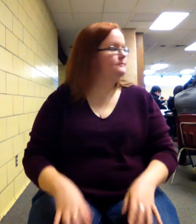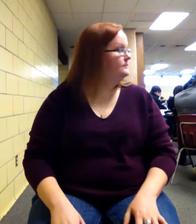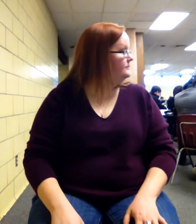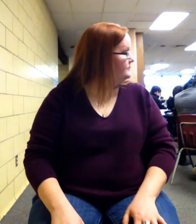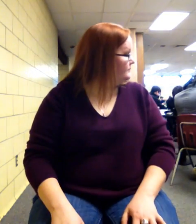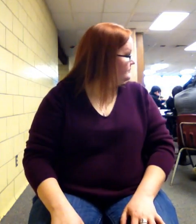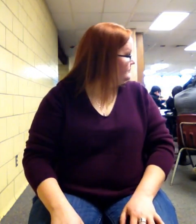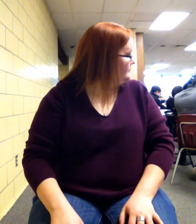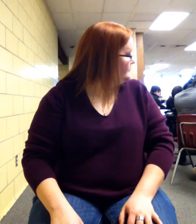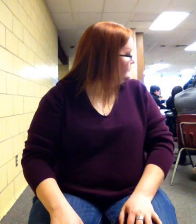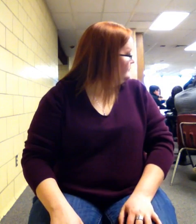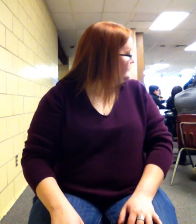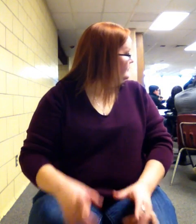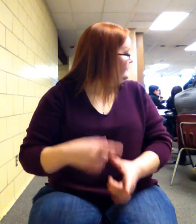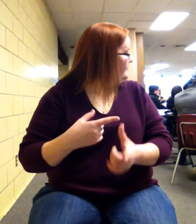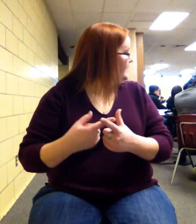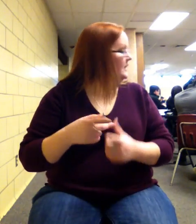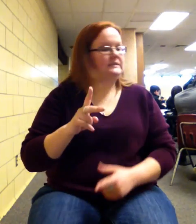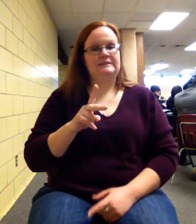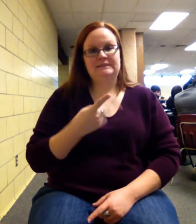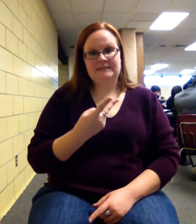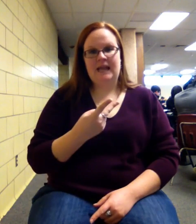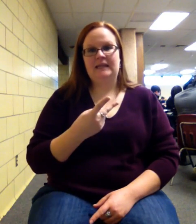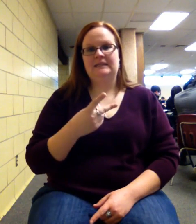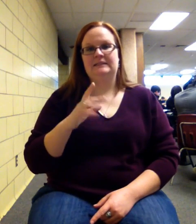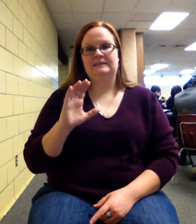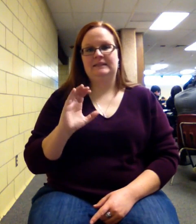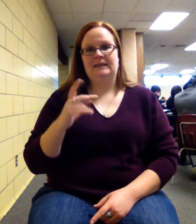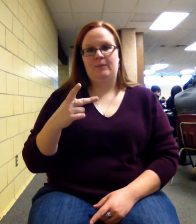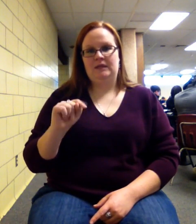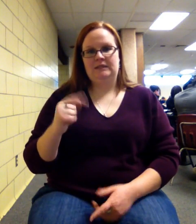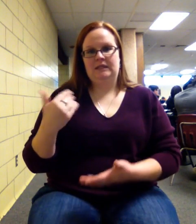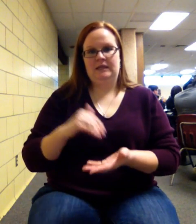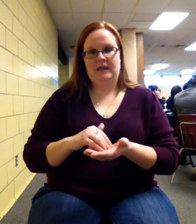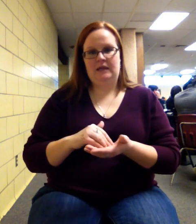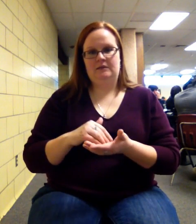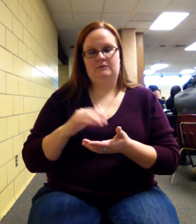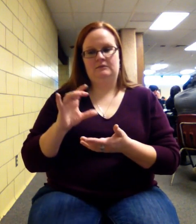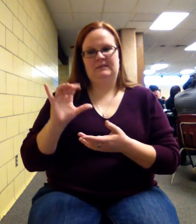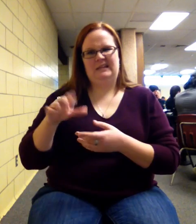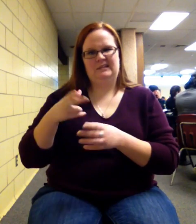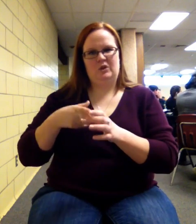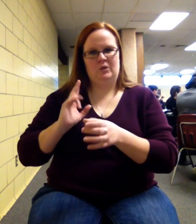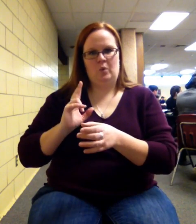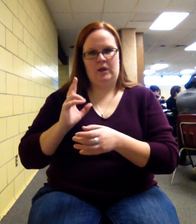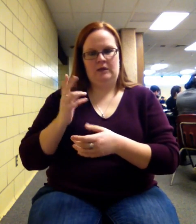and then second CPT again, which has quit above it. So that's how you quit your second mode.